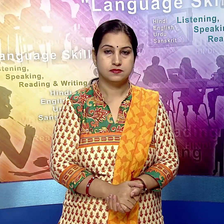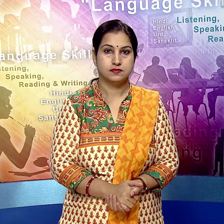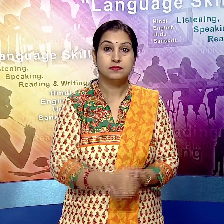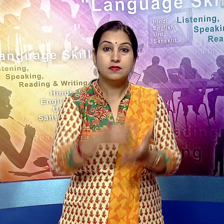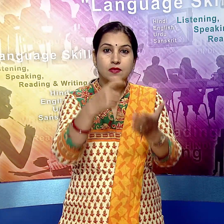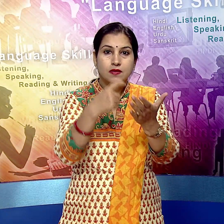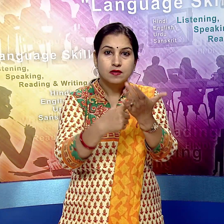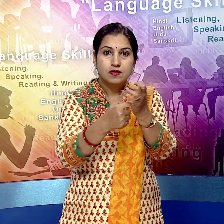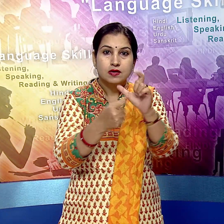rodents,